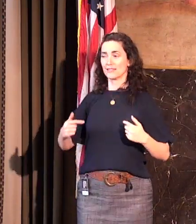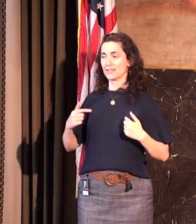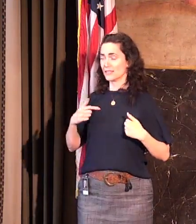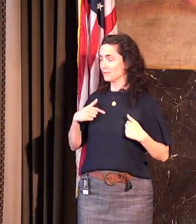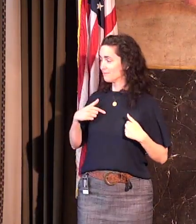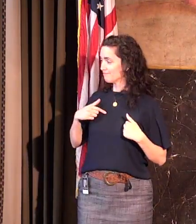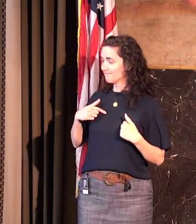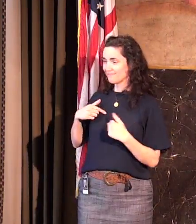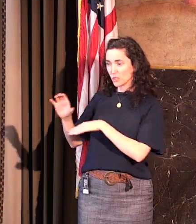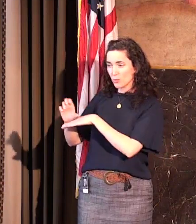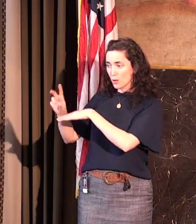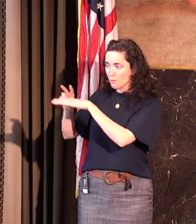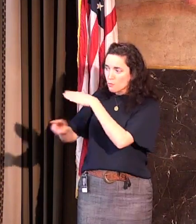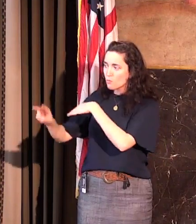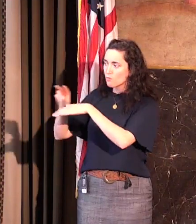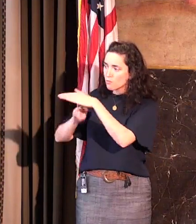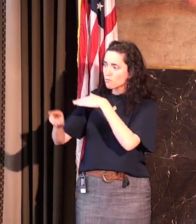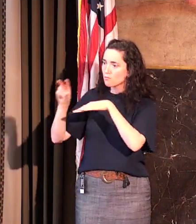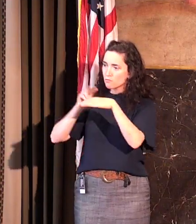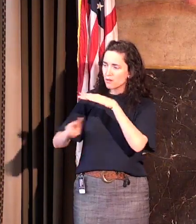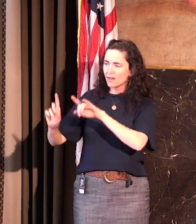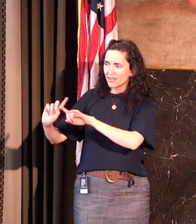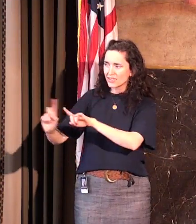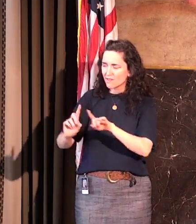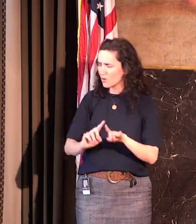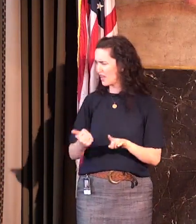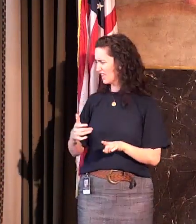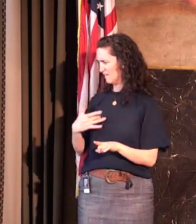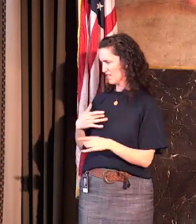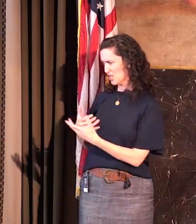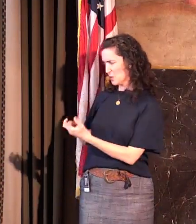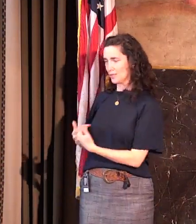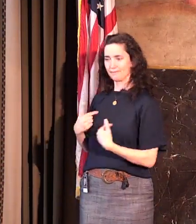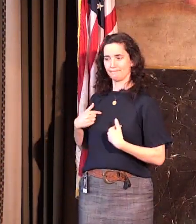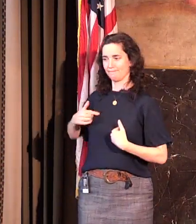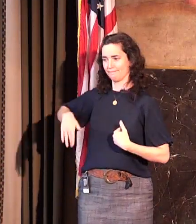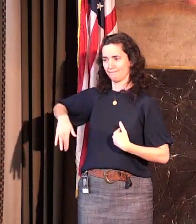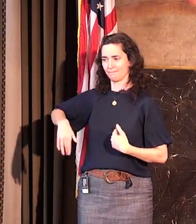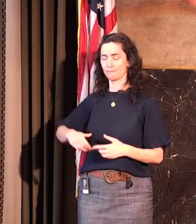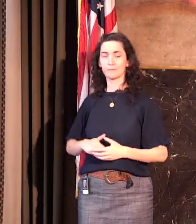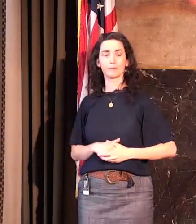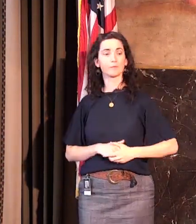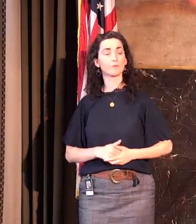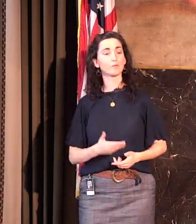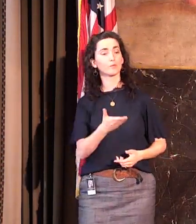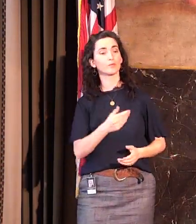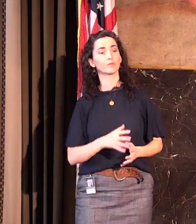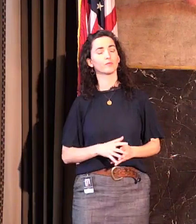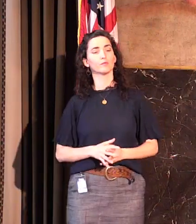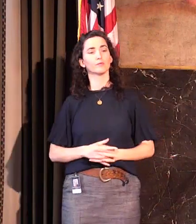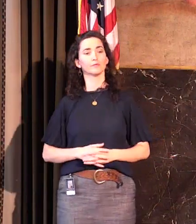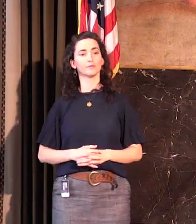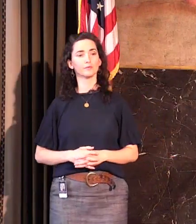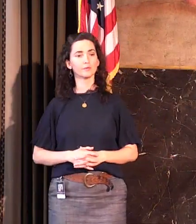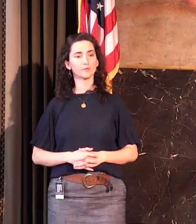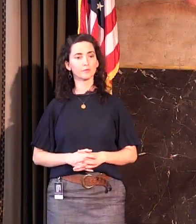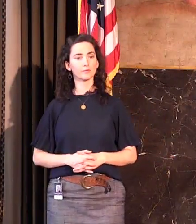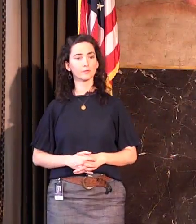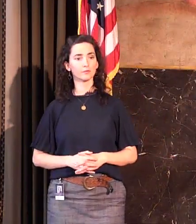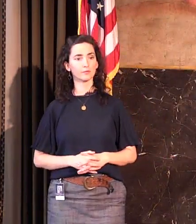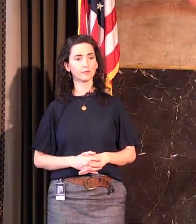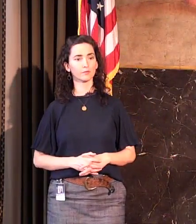model, unfortunately, that I feel comfortable relying on. Yeah. Yes, ma'am. Can you talk more about